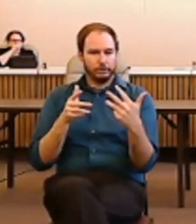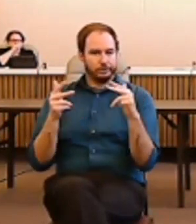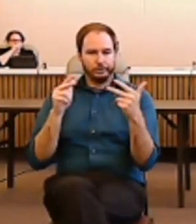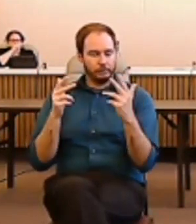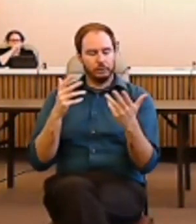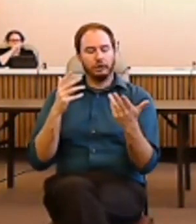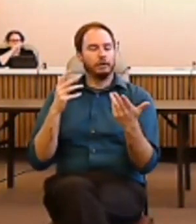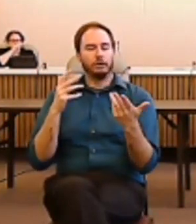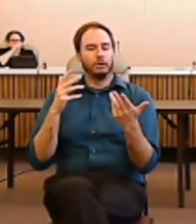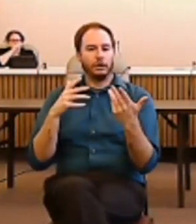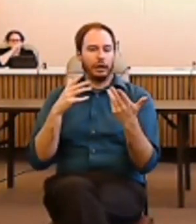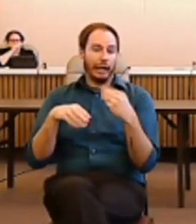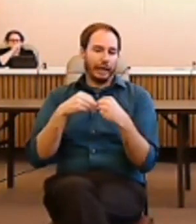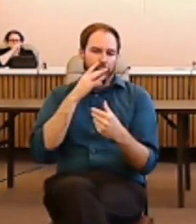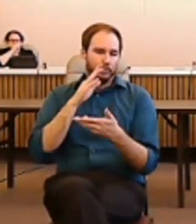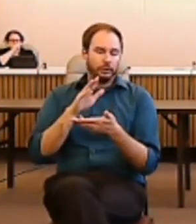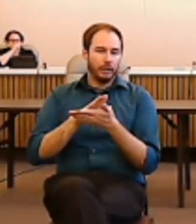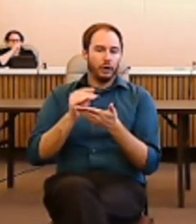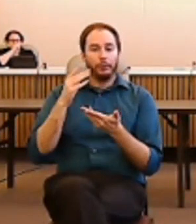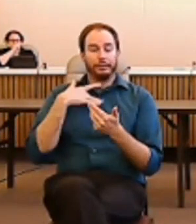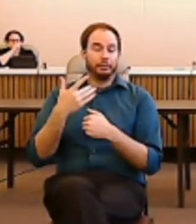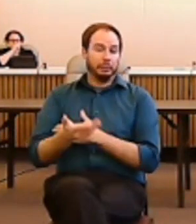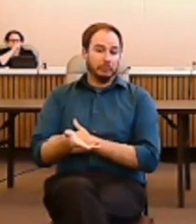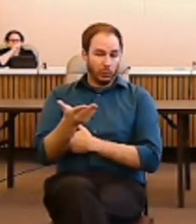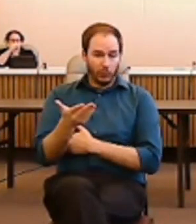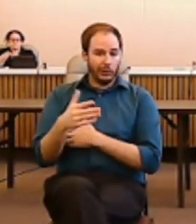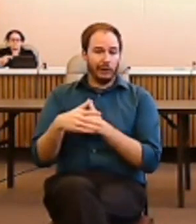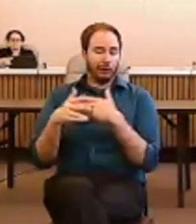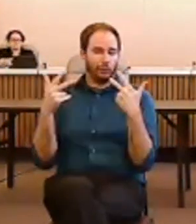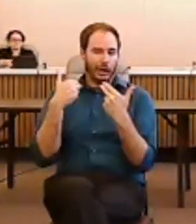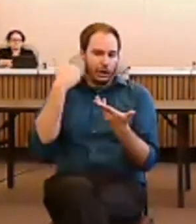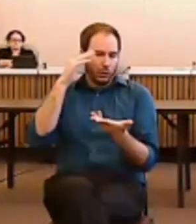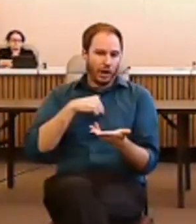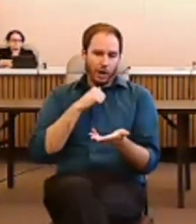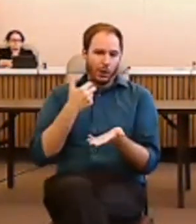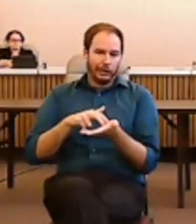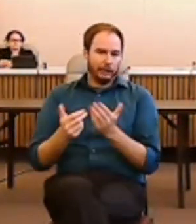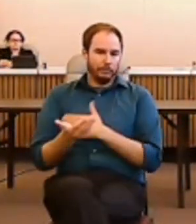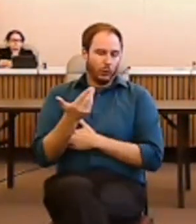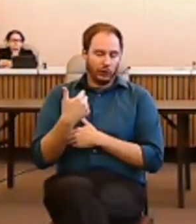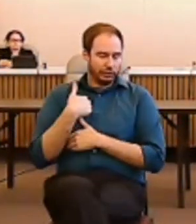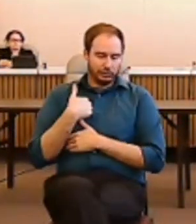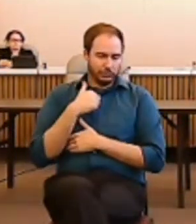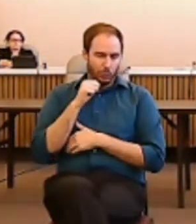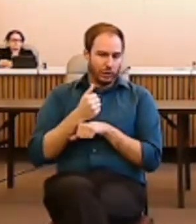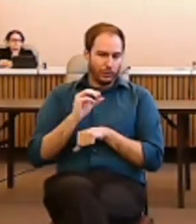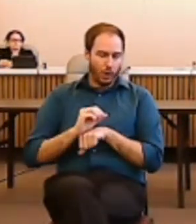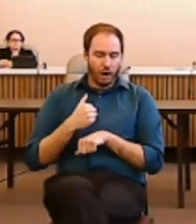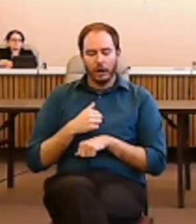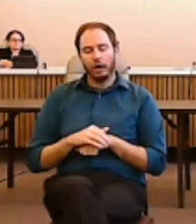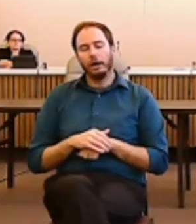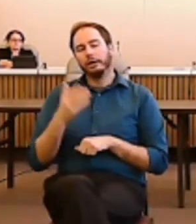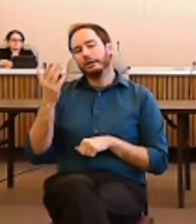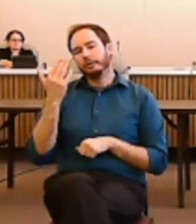there. And perhaps for the morning rush hour too, I don't know, because I don't work anymore. And I don't. And